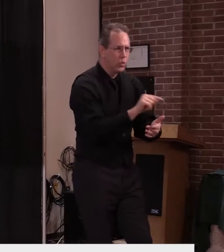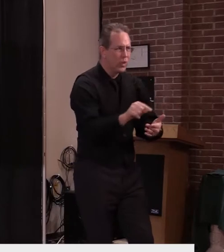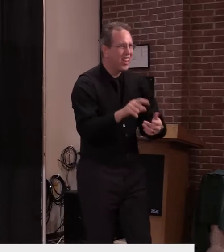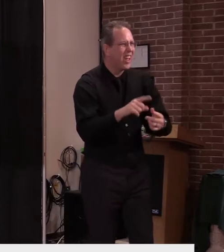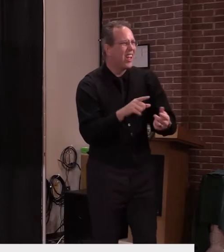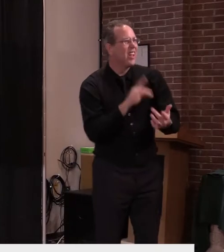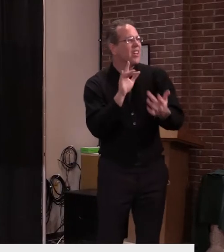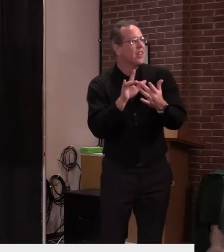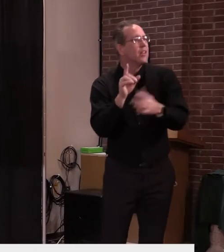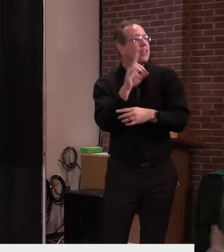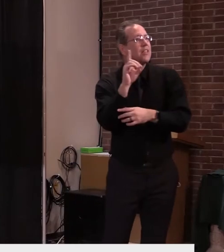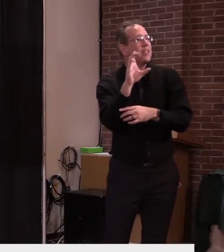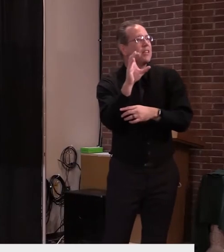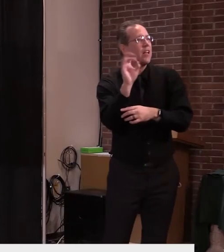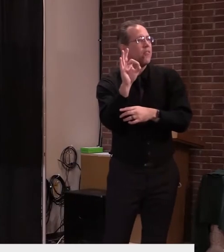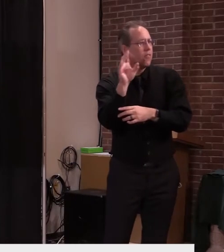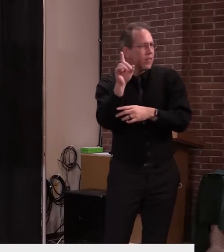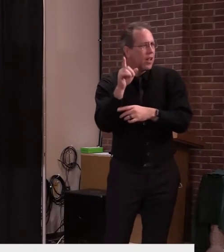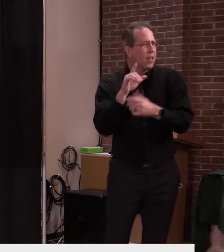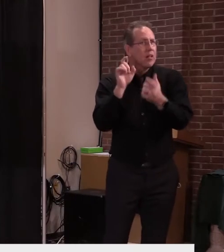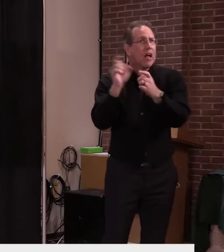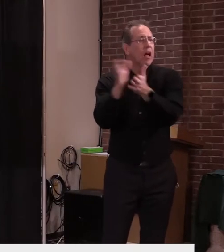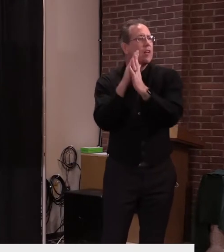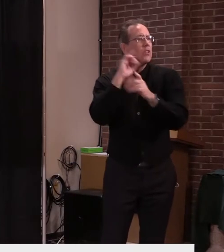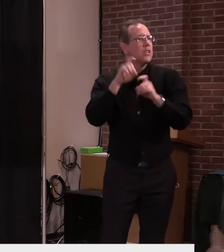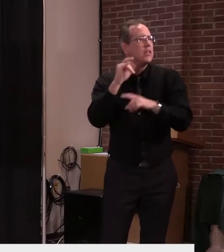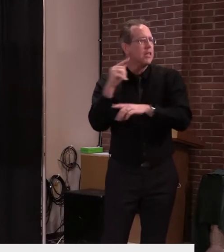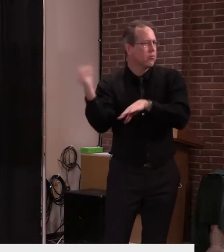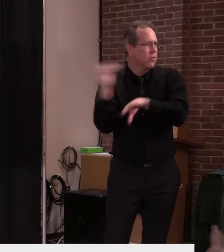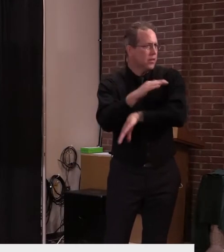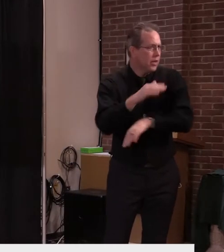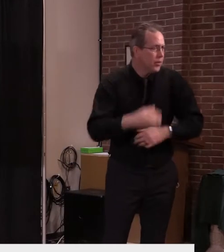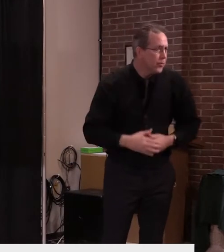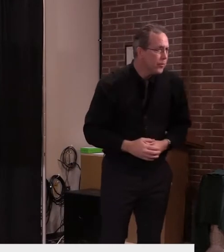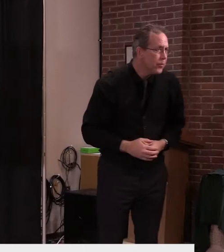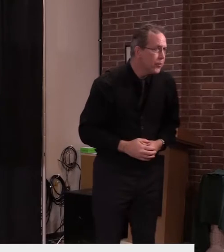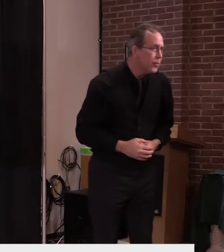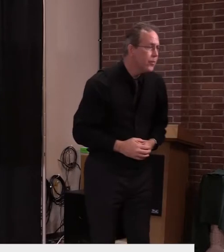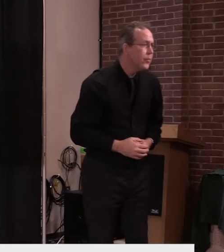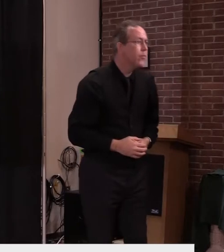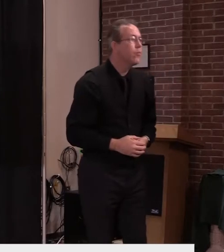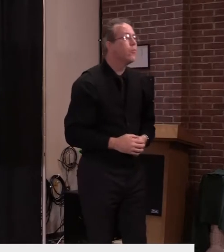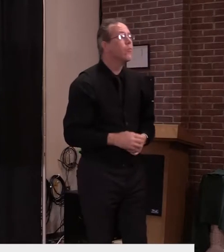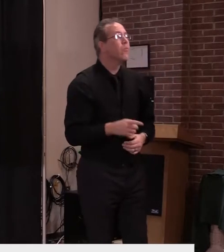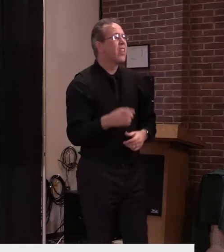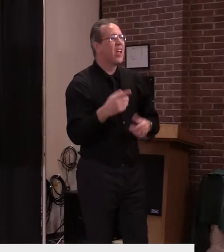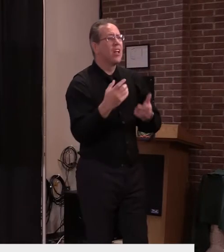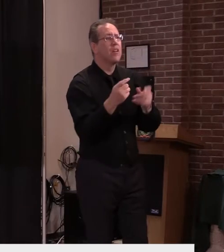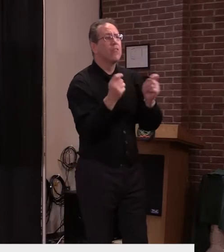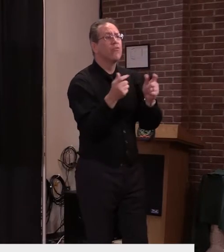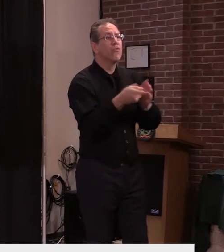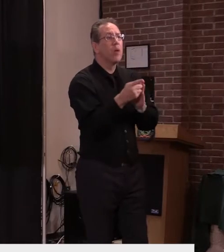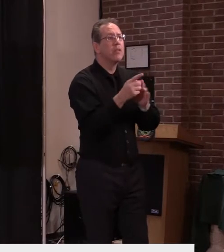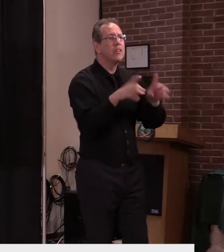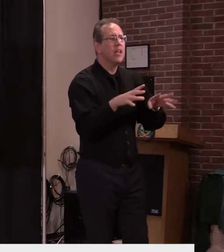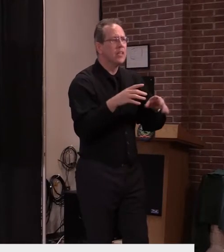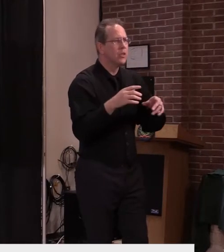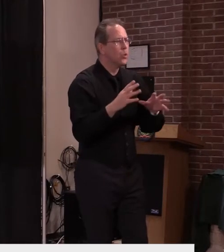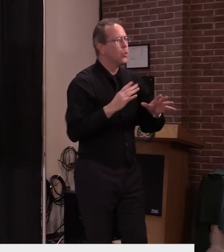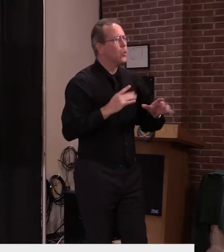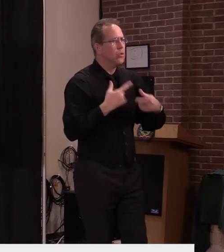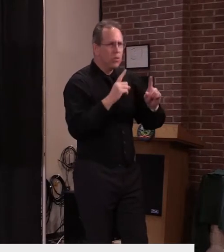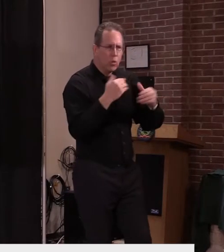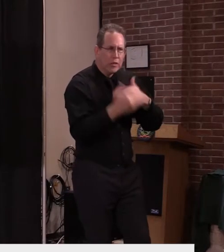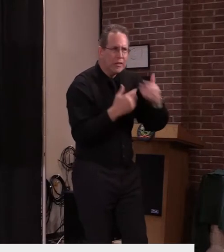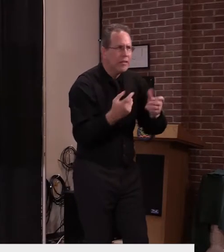Families. Rapid tests continue to be an important tool, especially given what we've learned